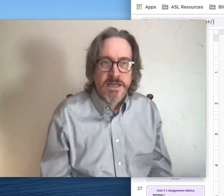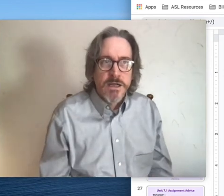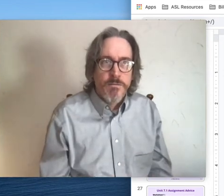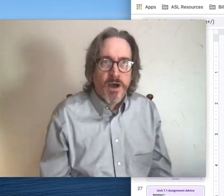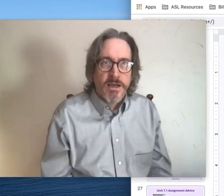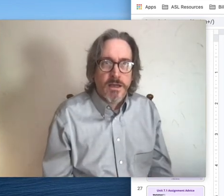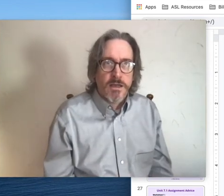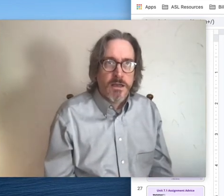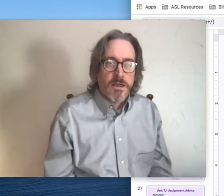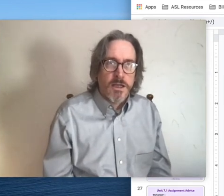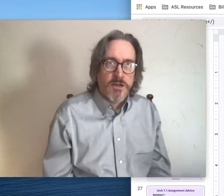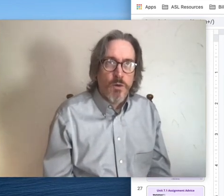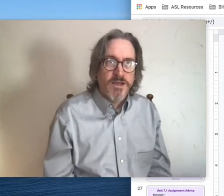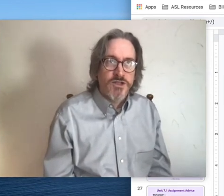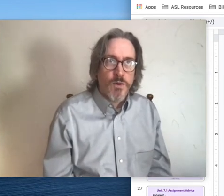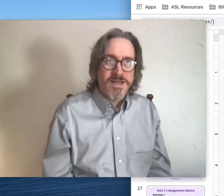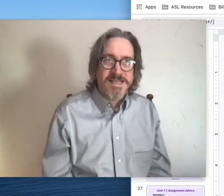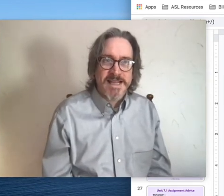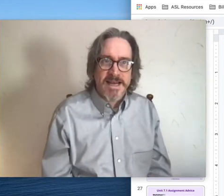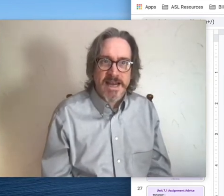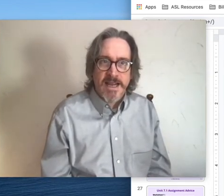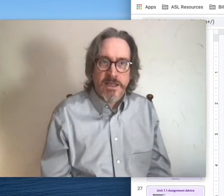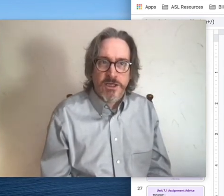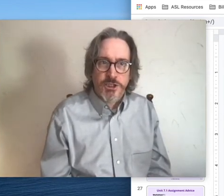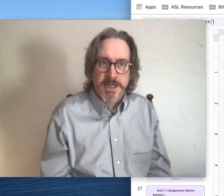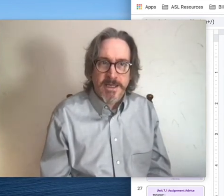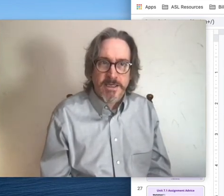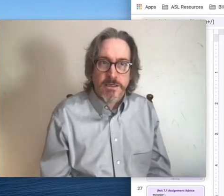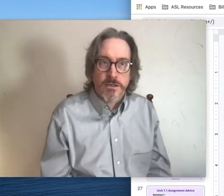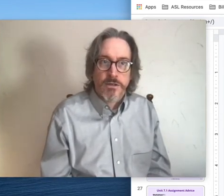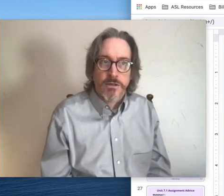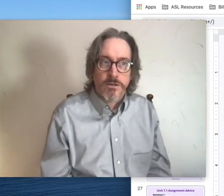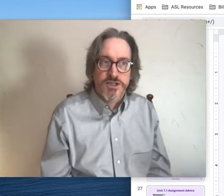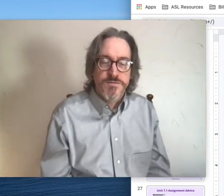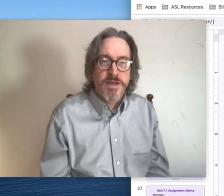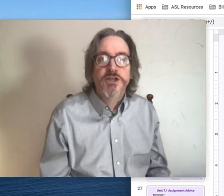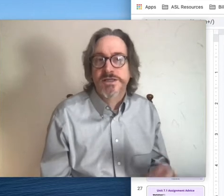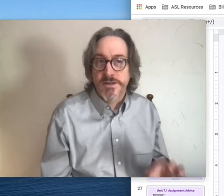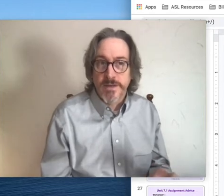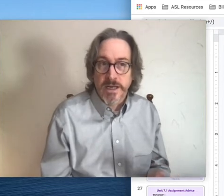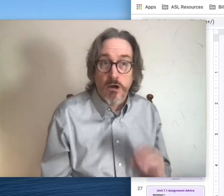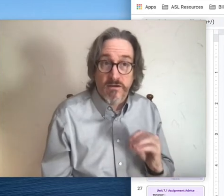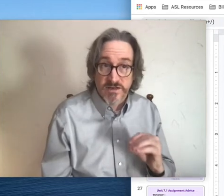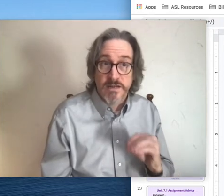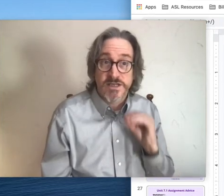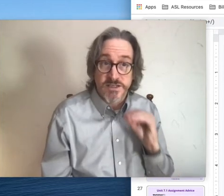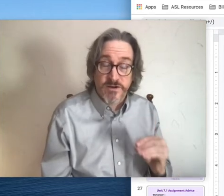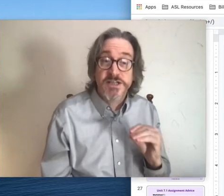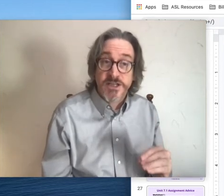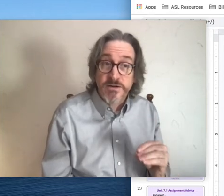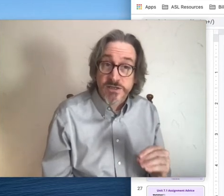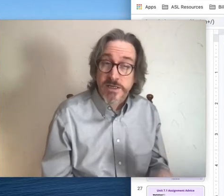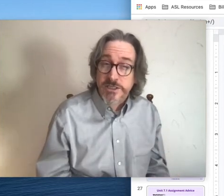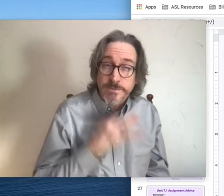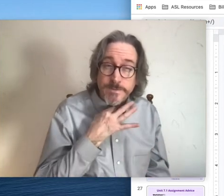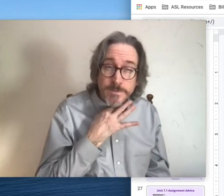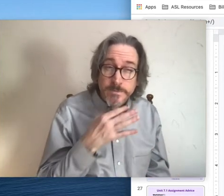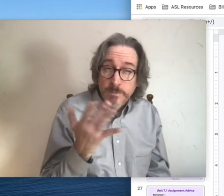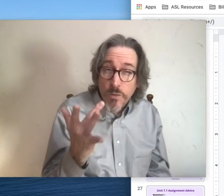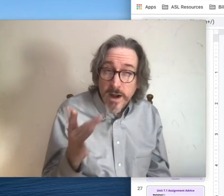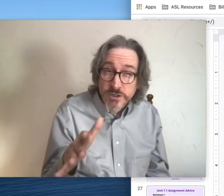that. But when we say that in English, it diminishes the meaning. Oftentimes, it's a very serious